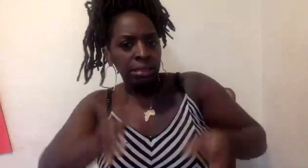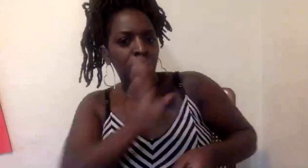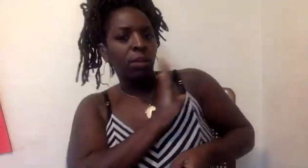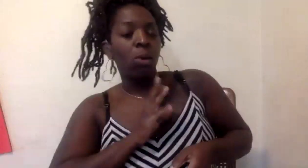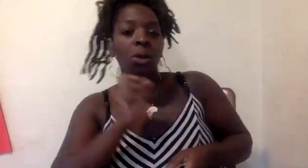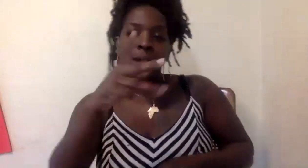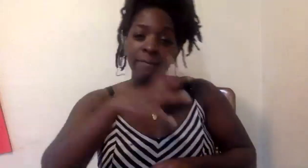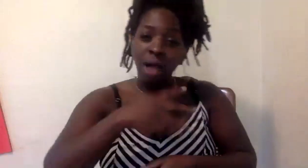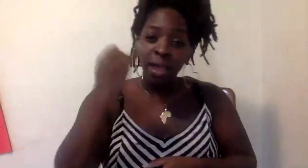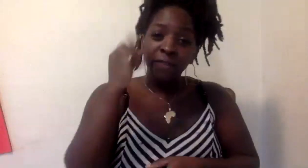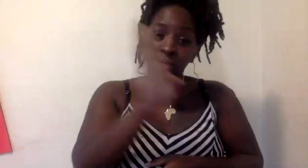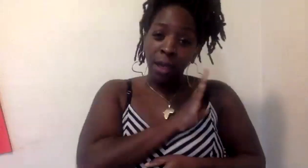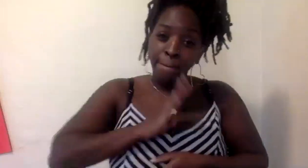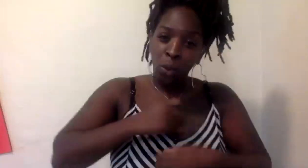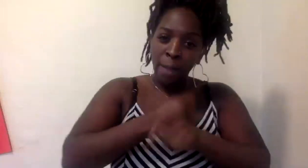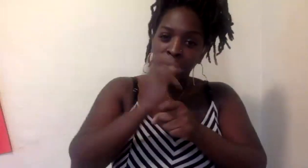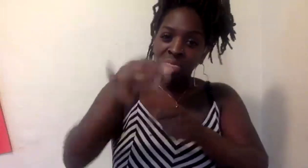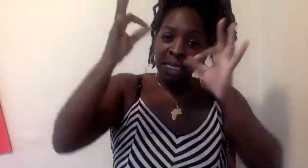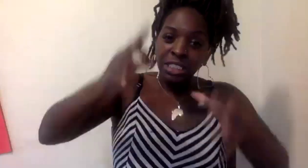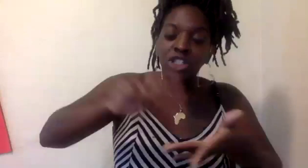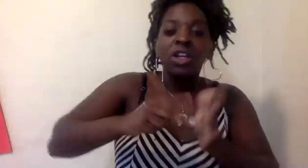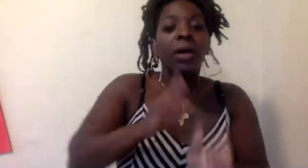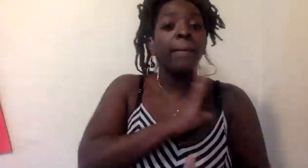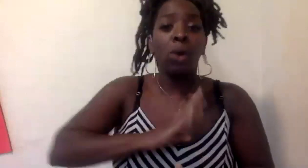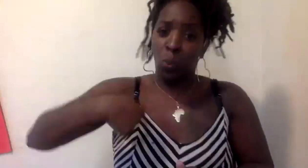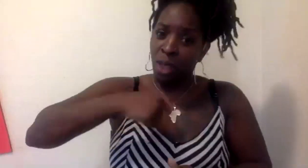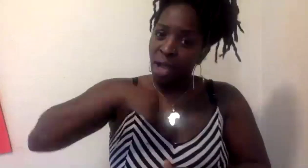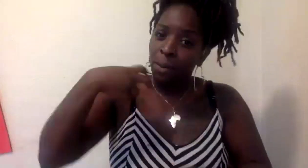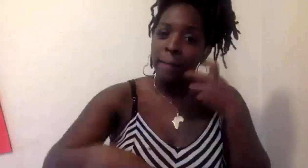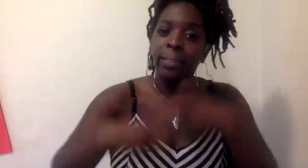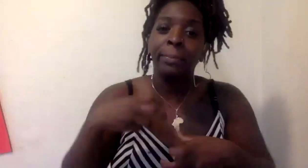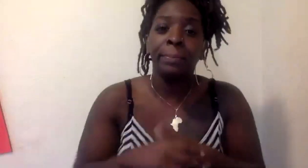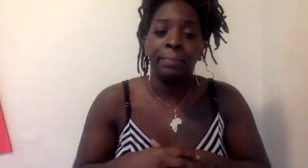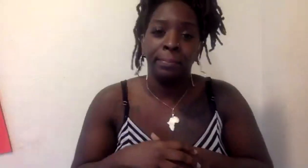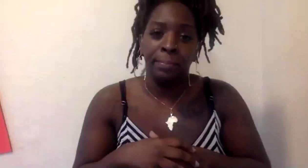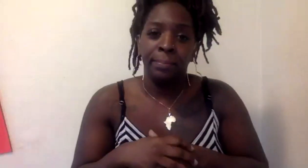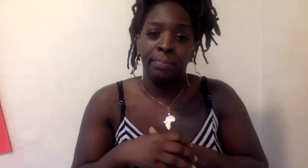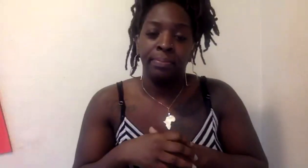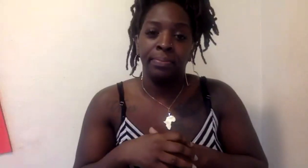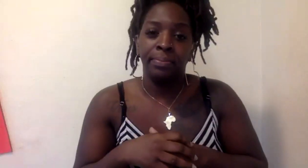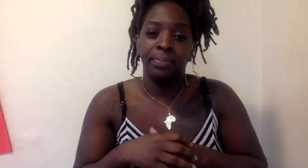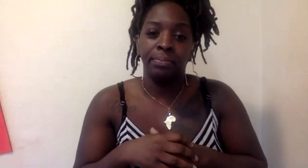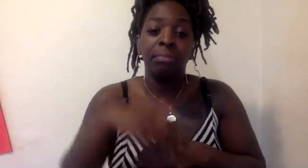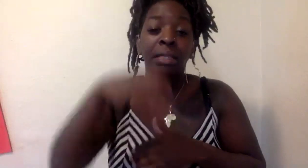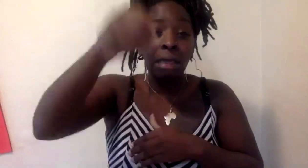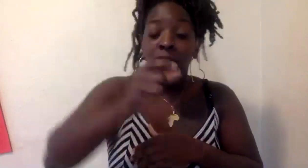responsibility? You say the board has to make the decision. Okay, well then the board, we have a problem.